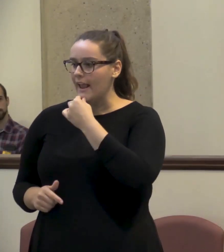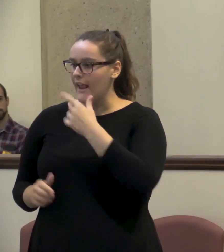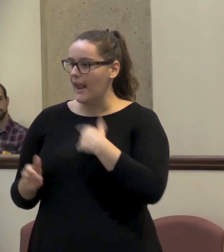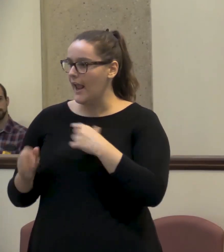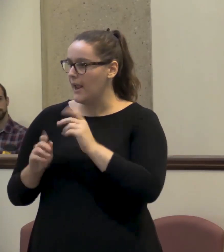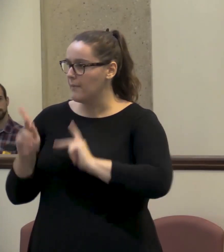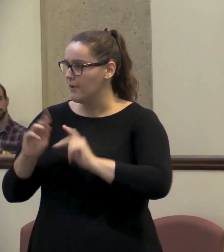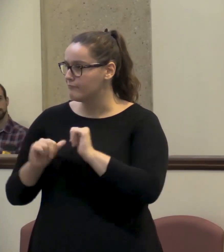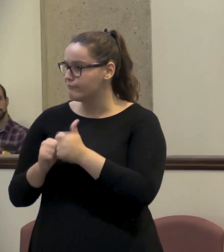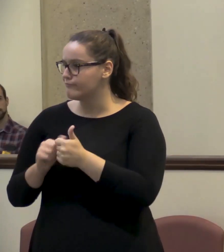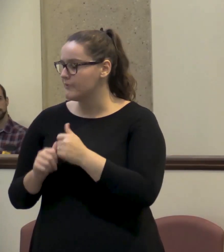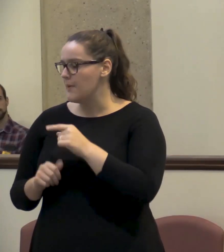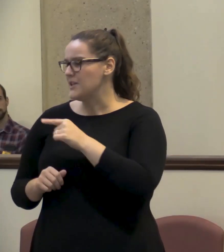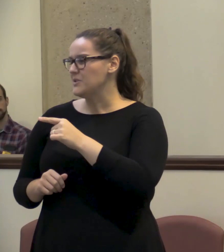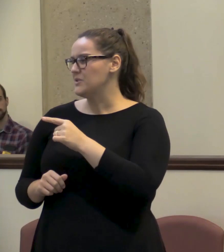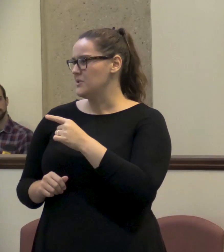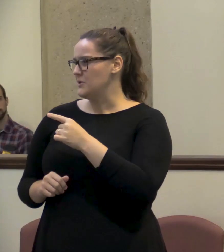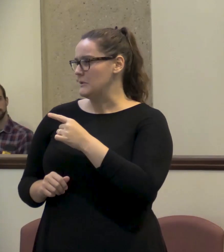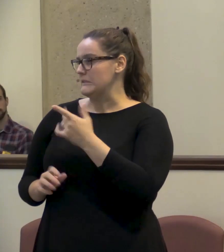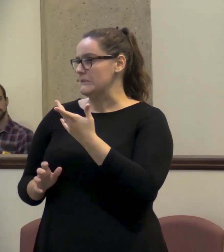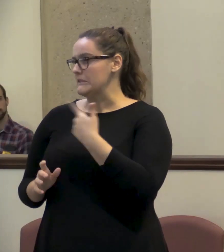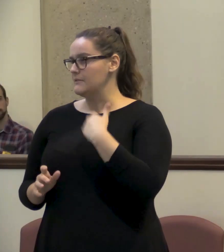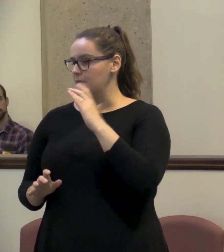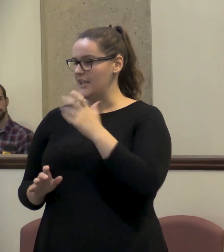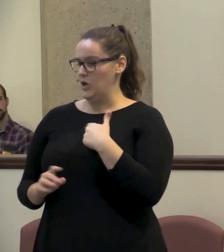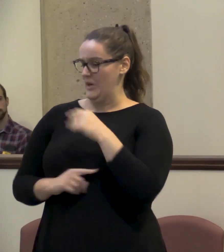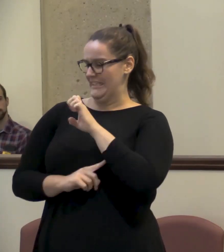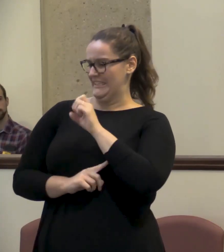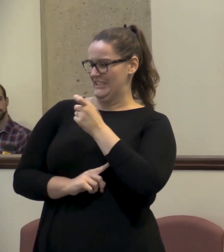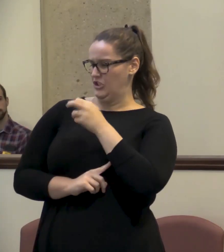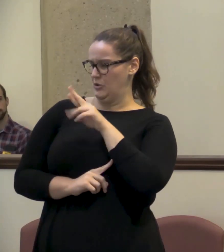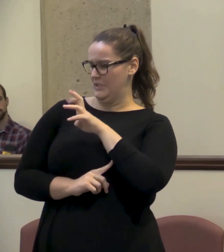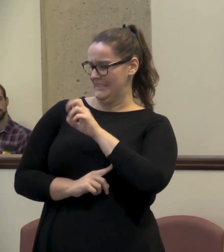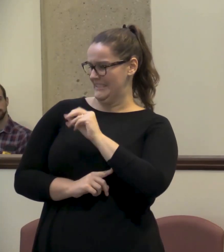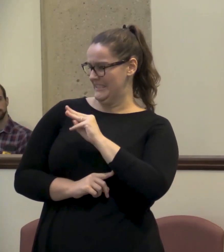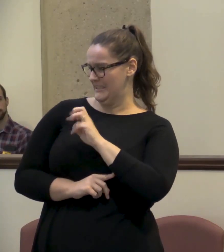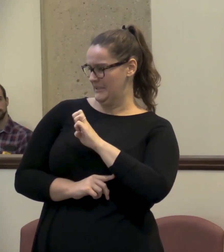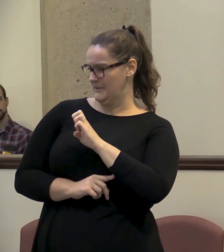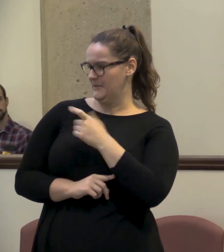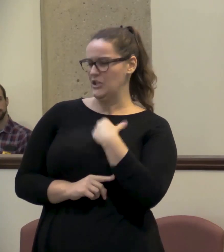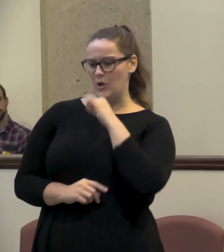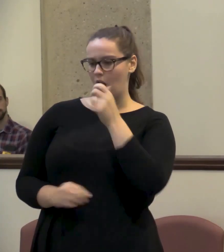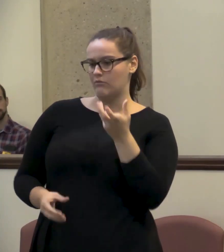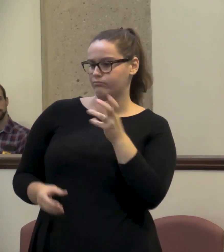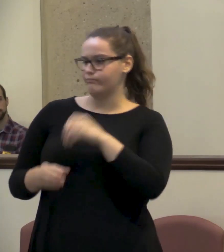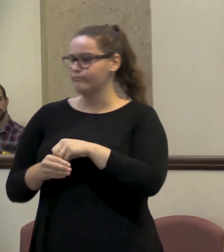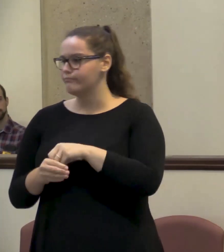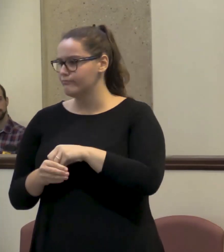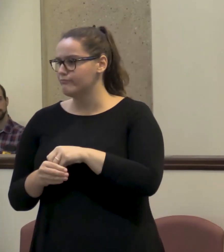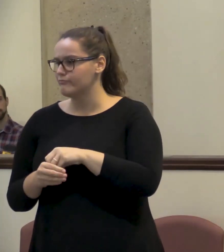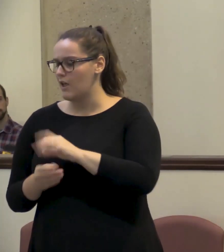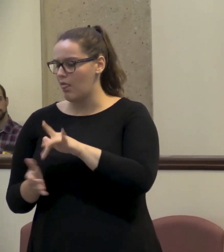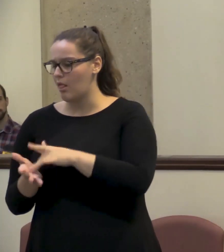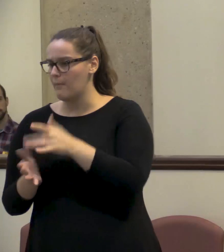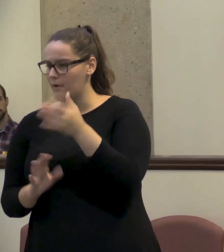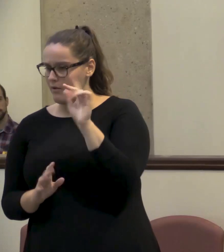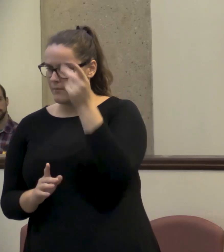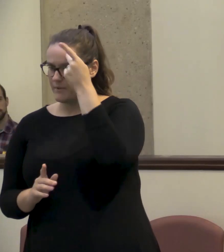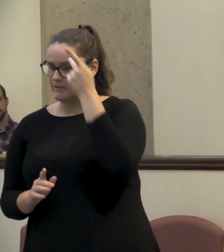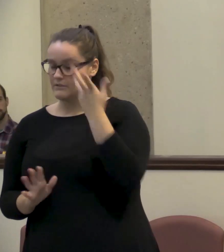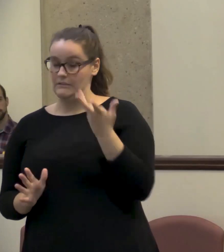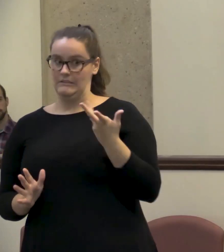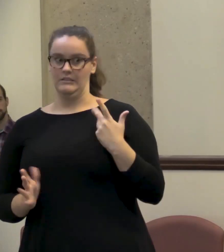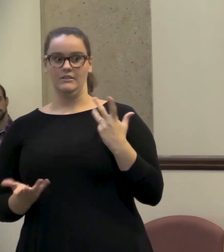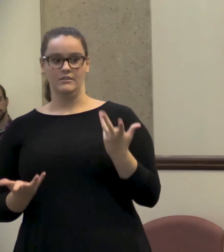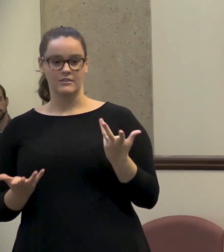and it makes you sound like you're really extreme, like you're not in the political center." And I kind of had to swallow hard because I didn't have a lot